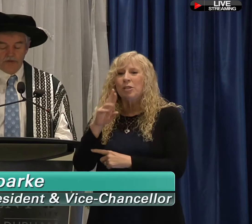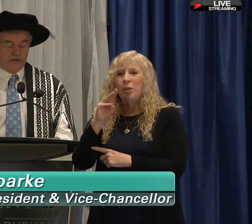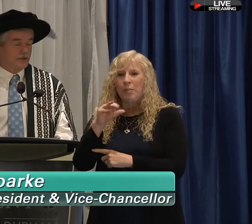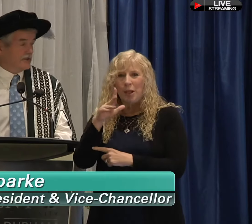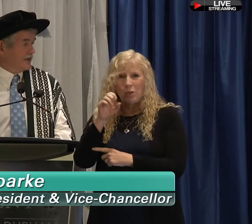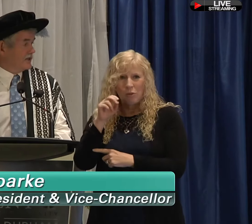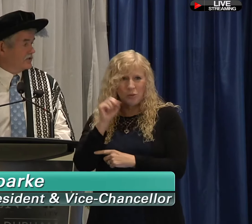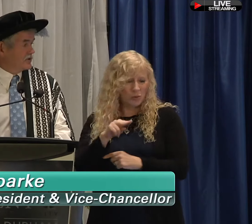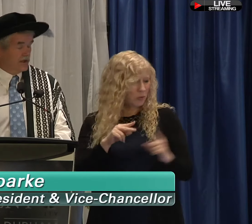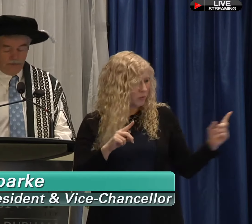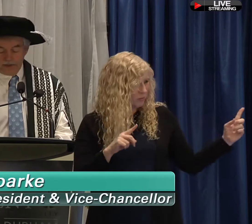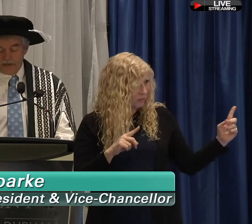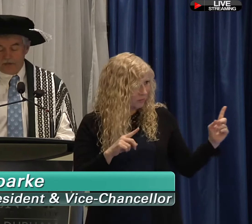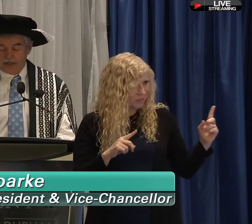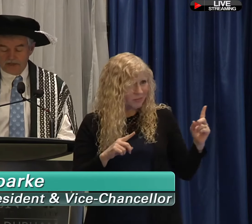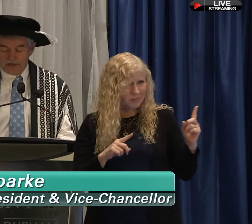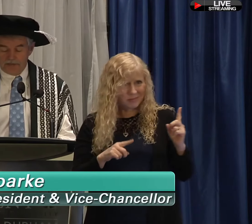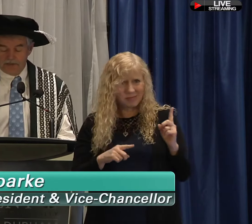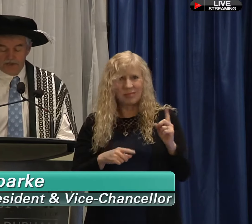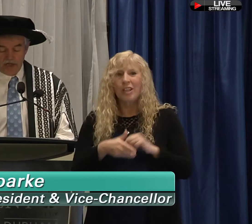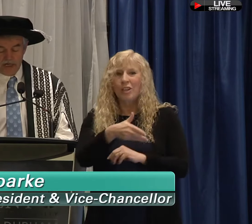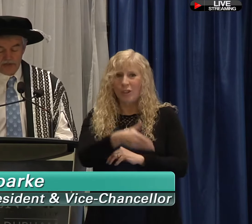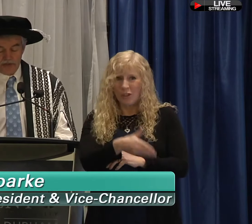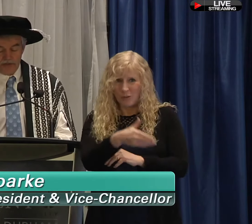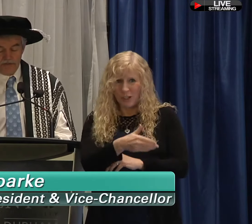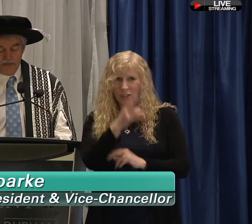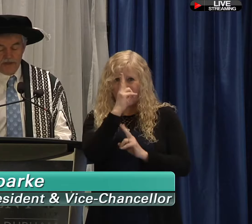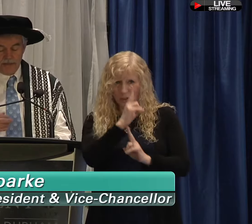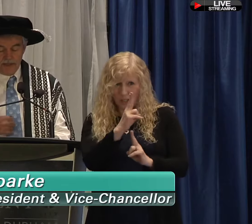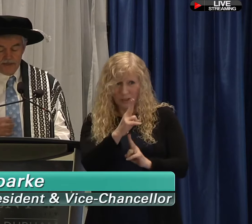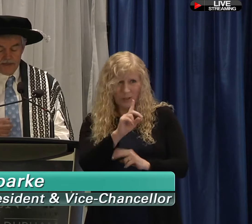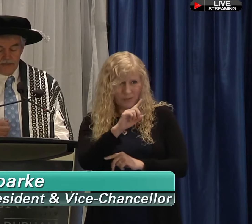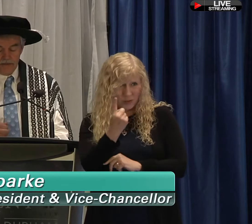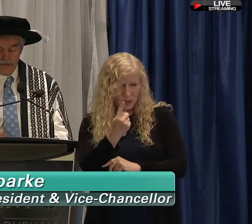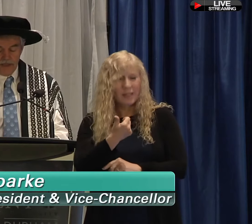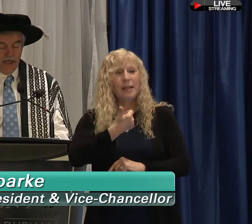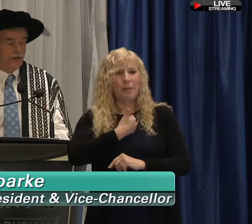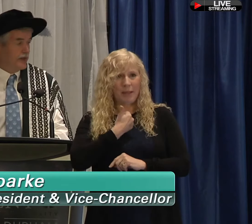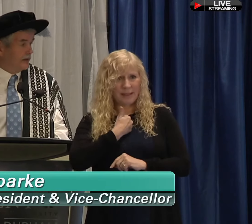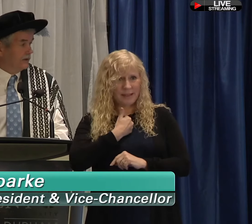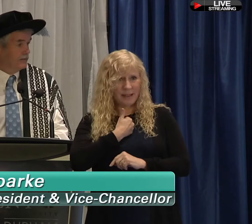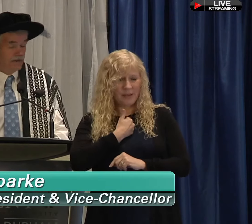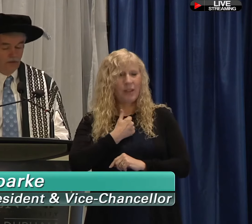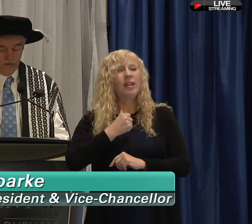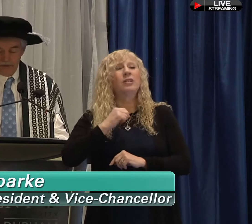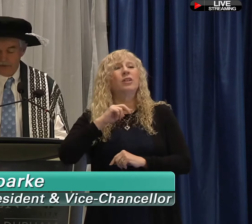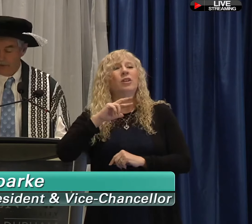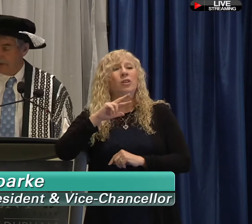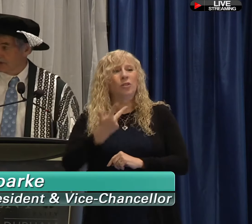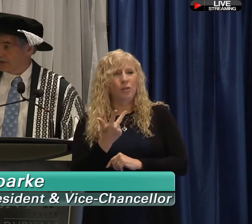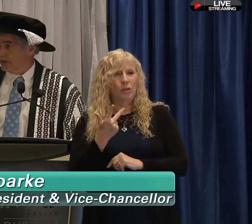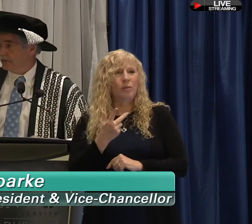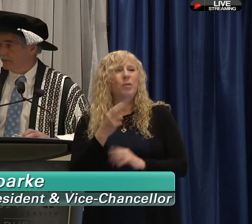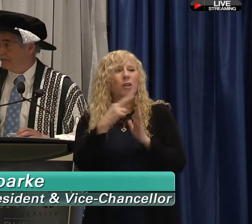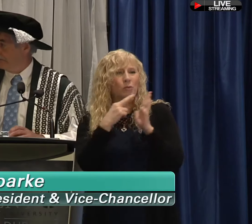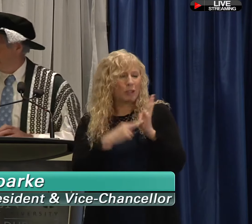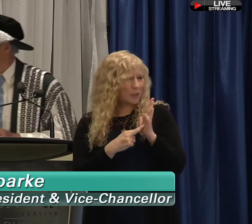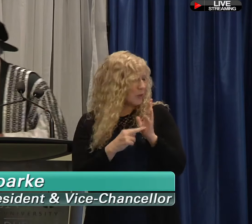will cross the stage, be congratulated by the chancellor, then myself, and then by the university